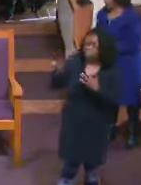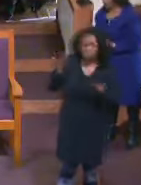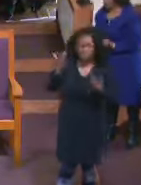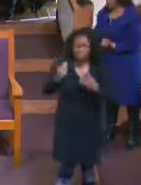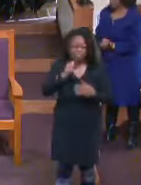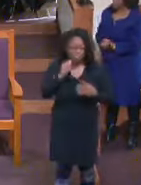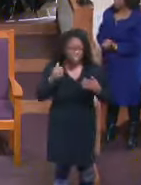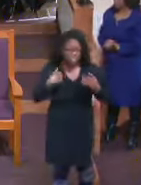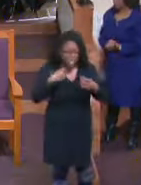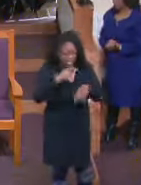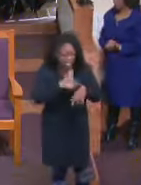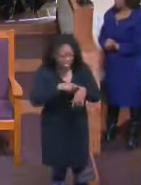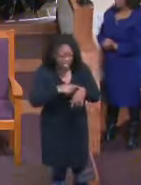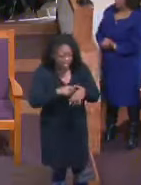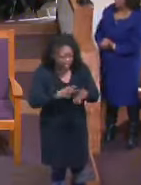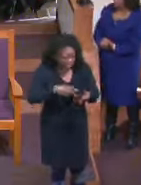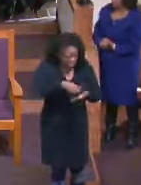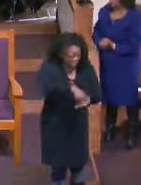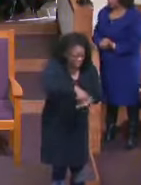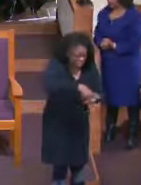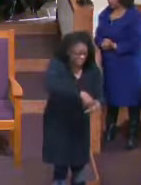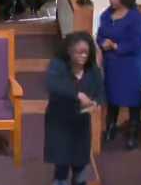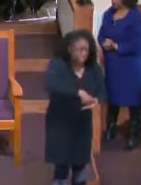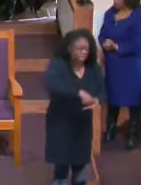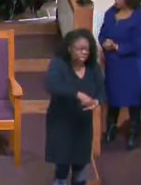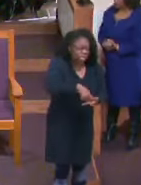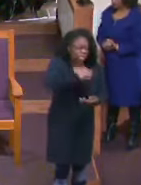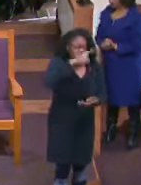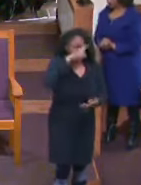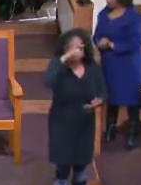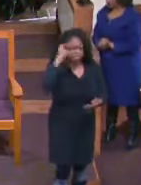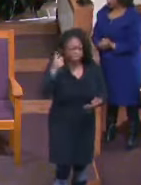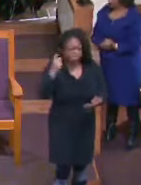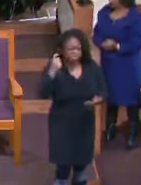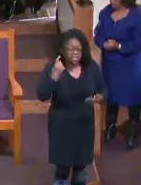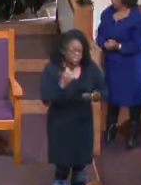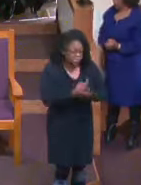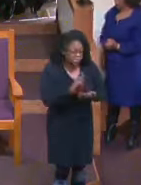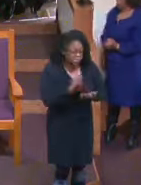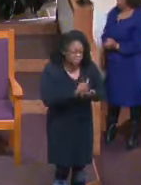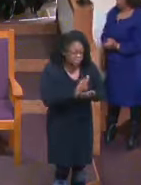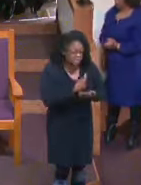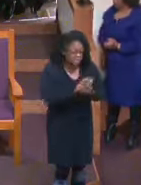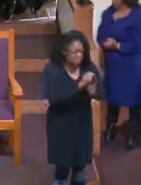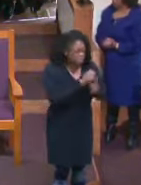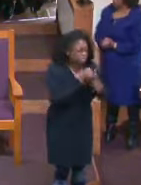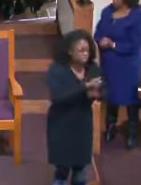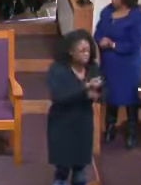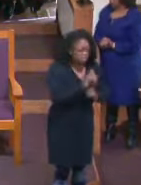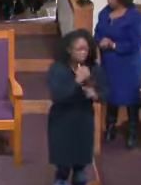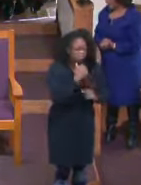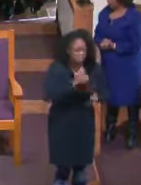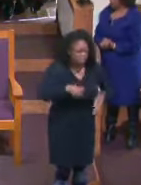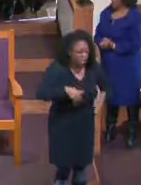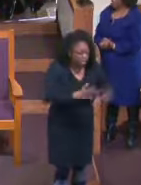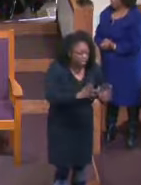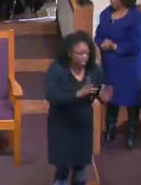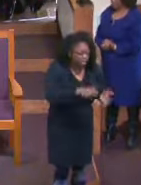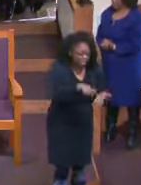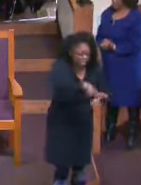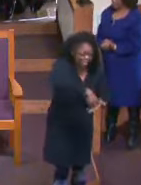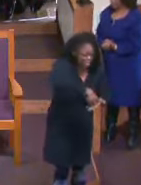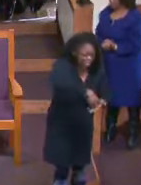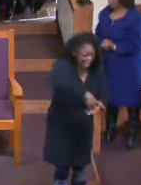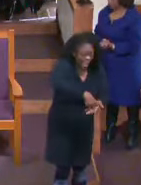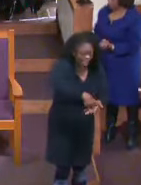time to get down to your knees because there are some circumstances that won't allow you to get down. There